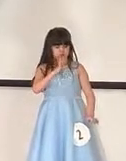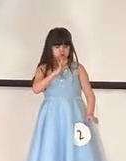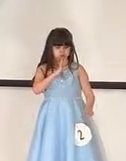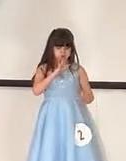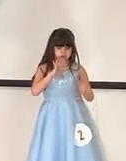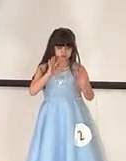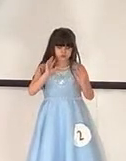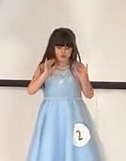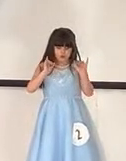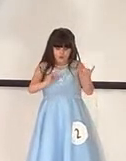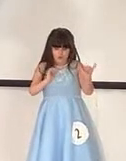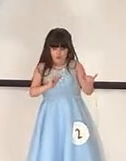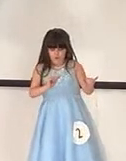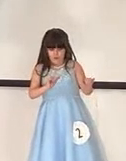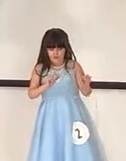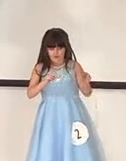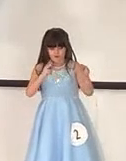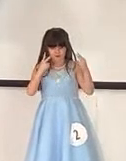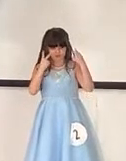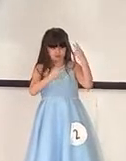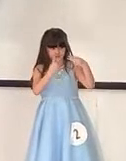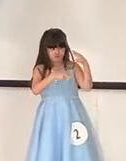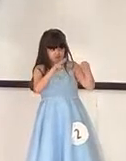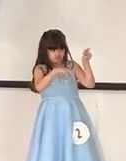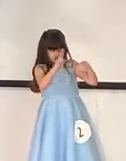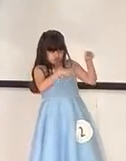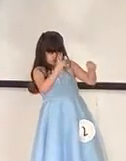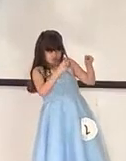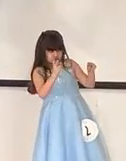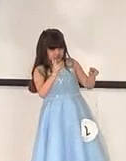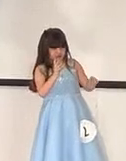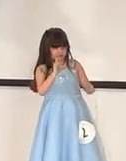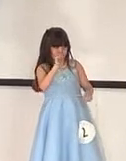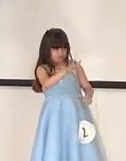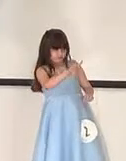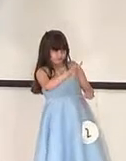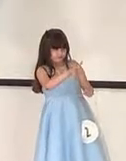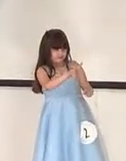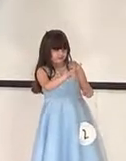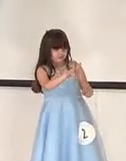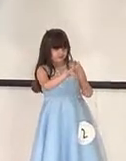Thank you.